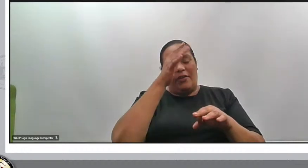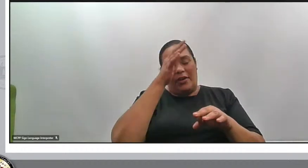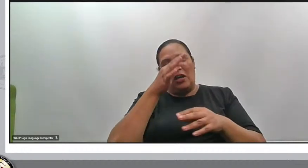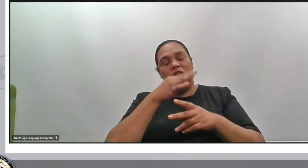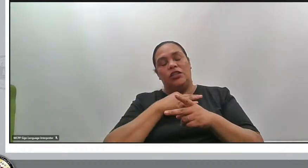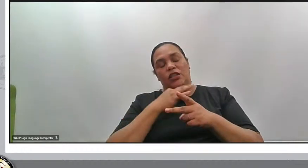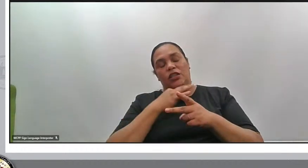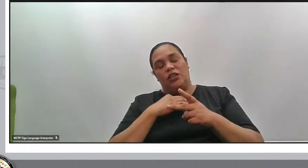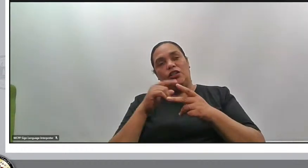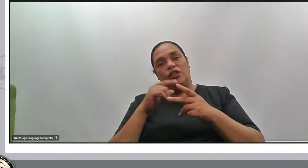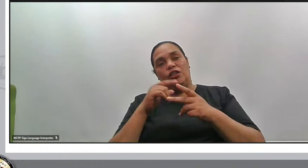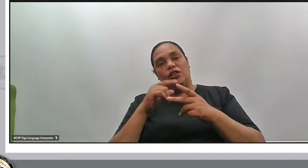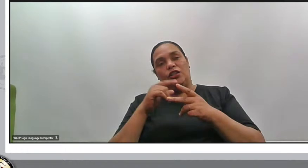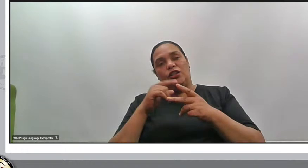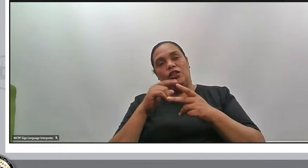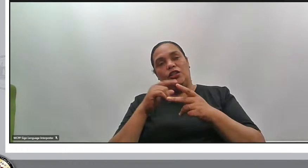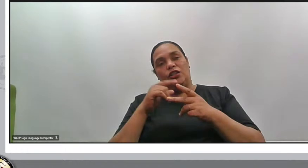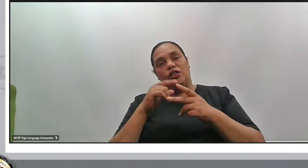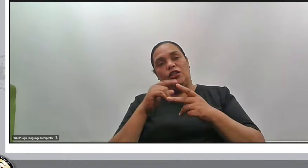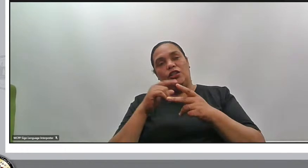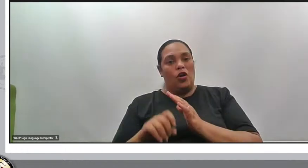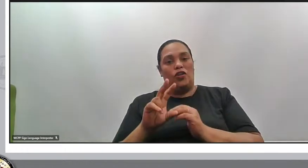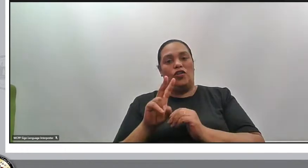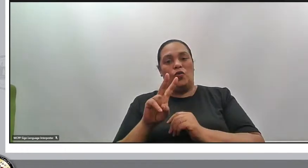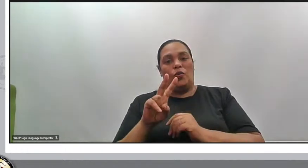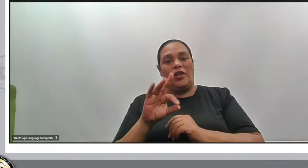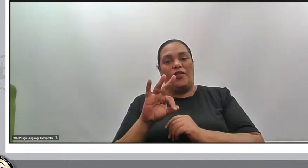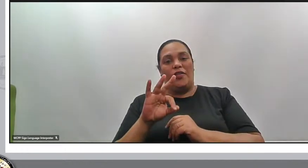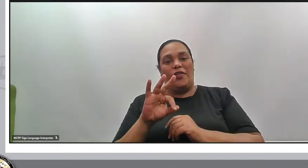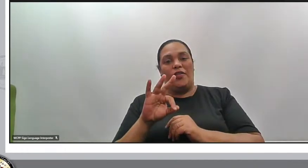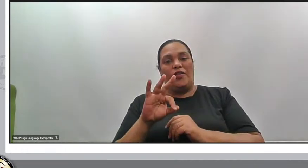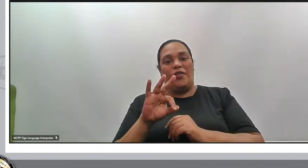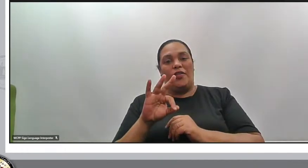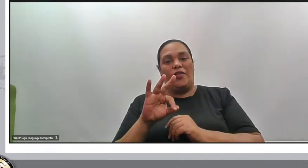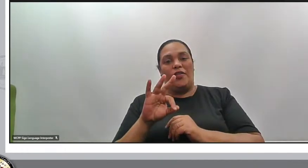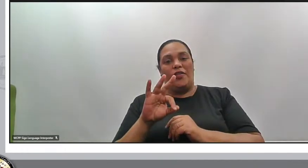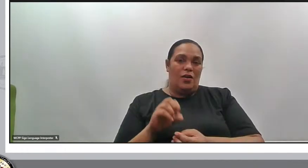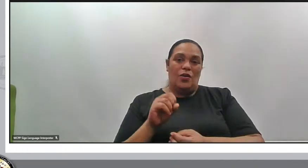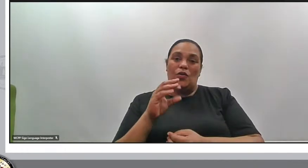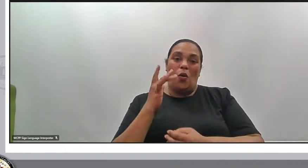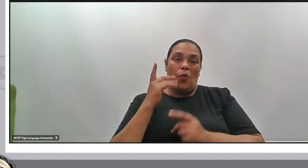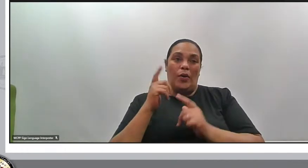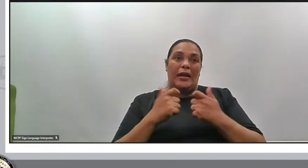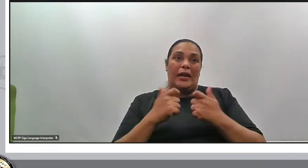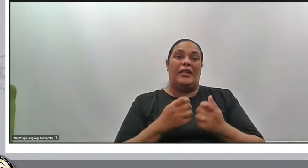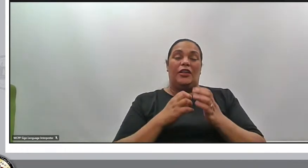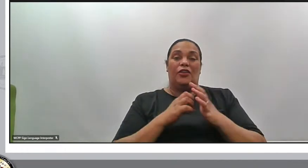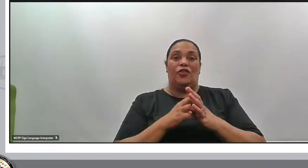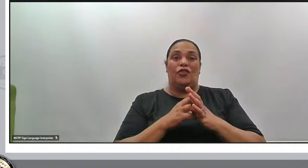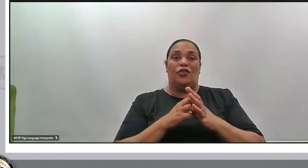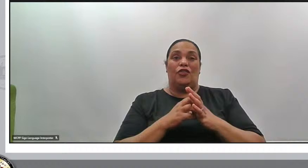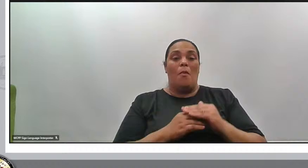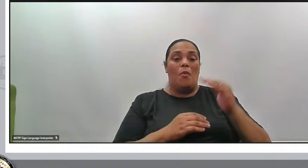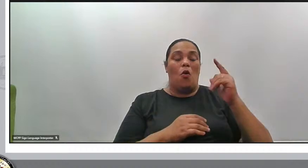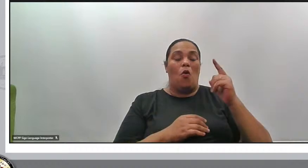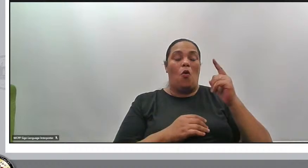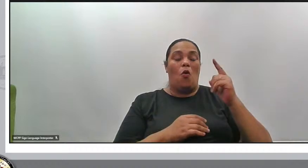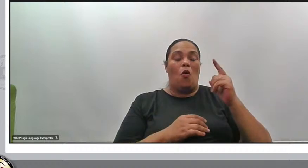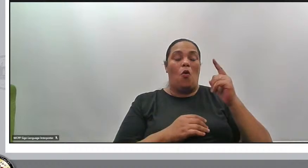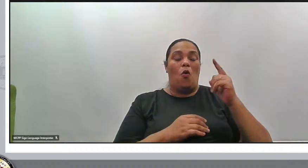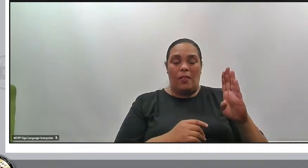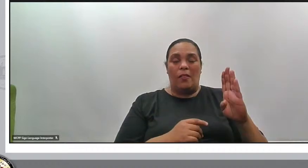and isiXhosa will cost you 23,000 rand. So when a committee, for example, has more than one bill,